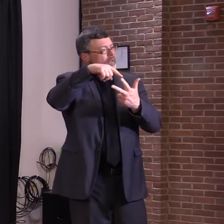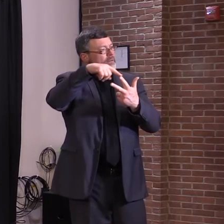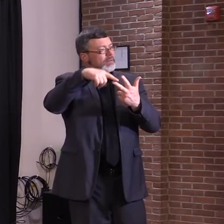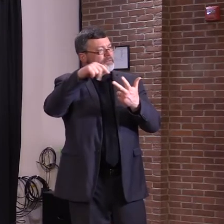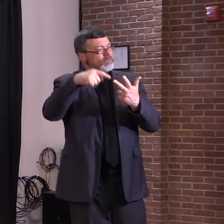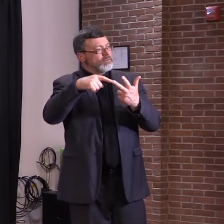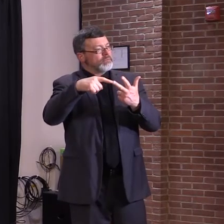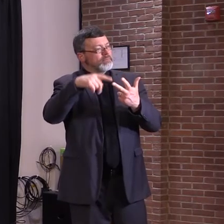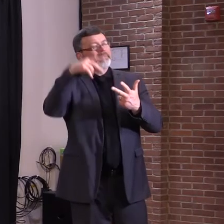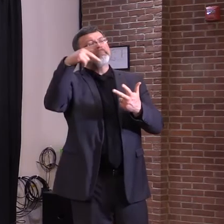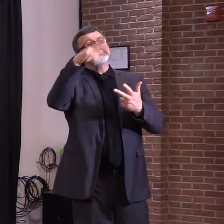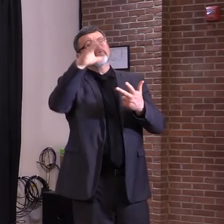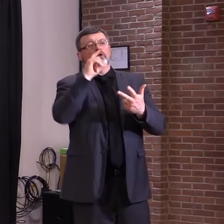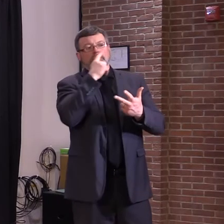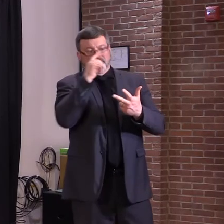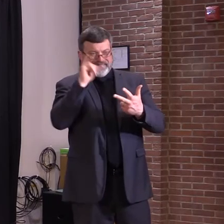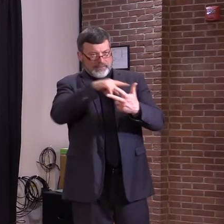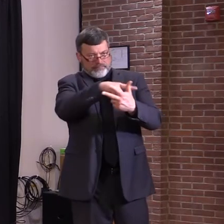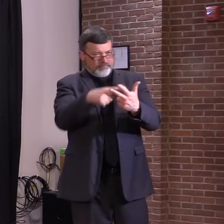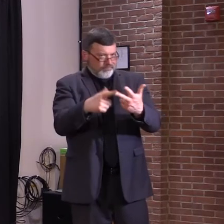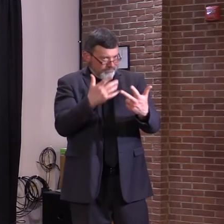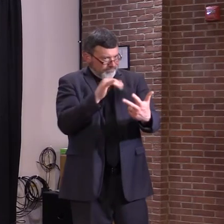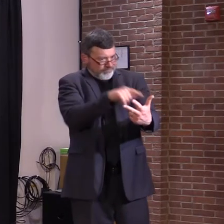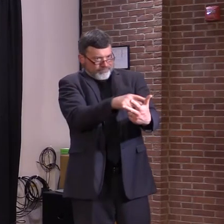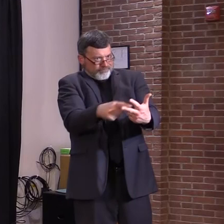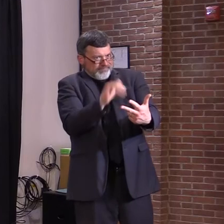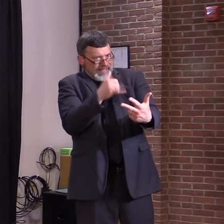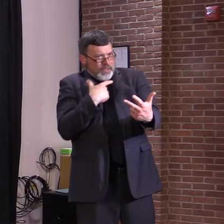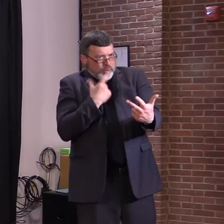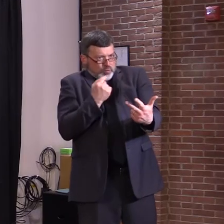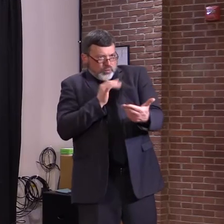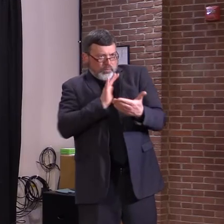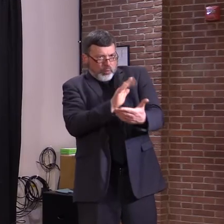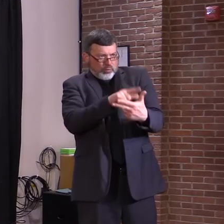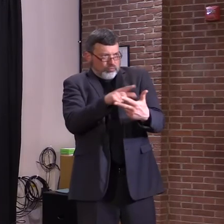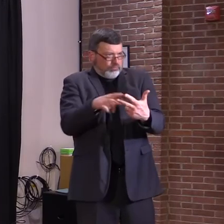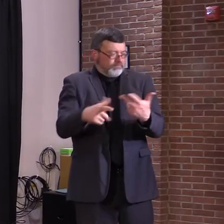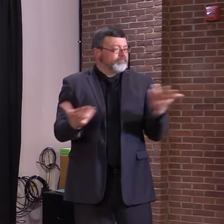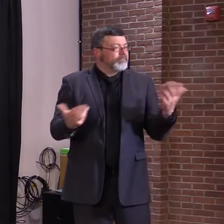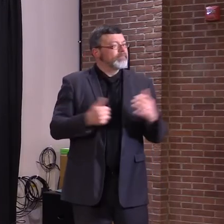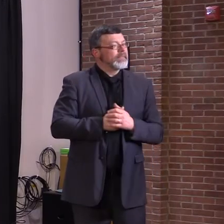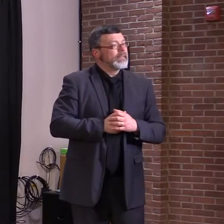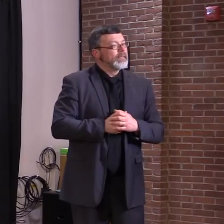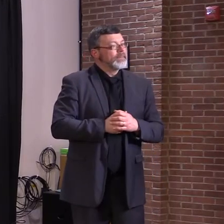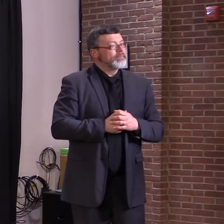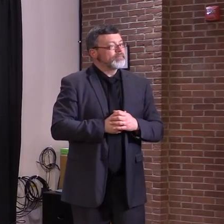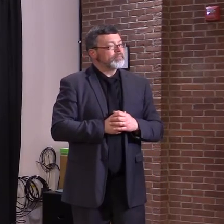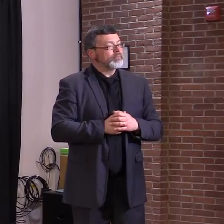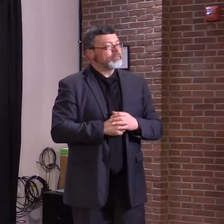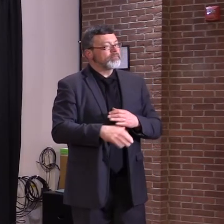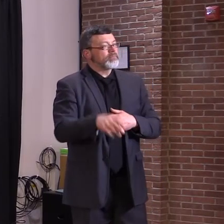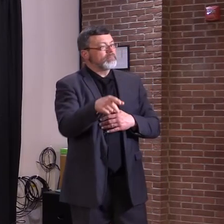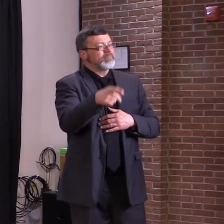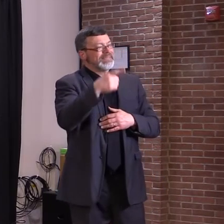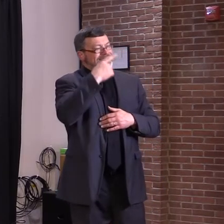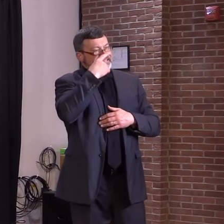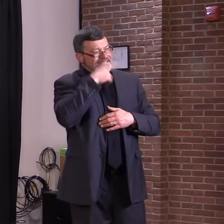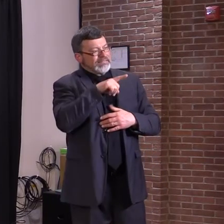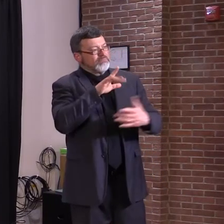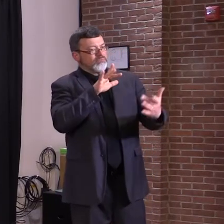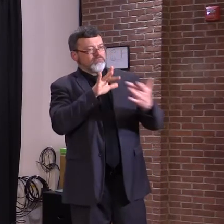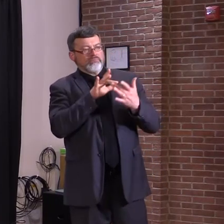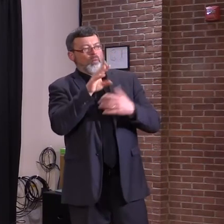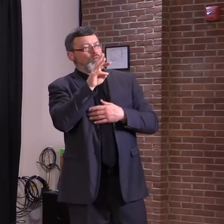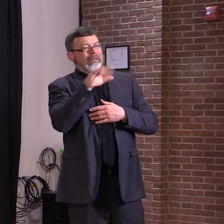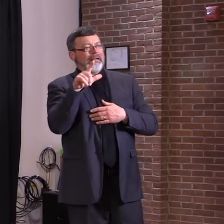To whom should I reach out? You can reach out to Will Terry. Okay, thank you very much. That's